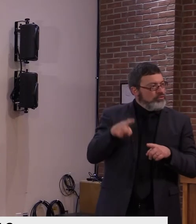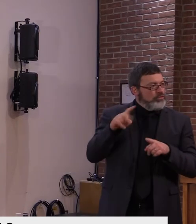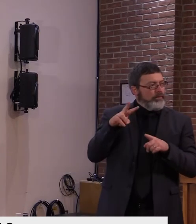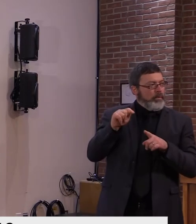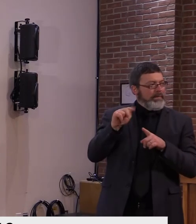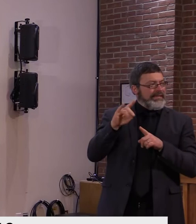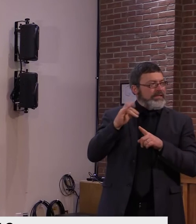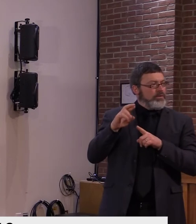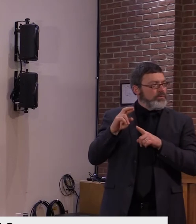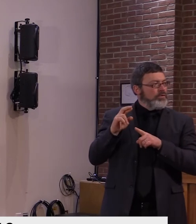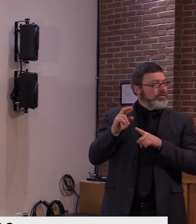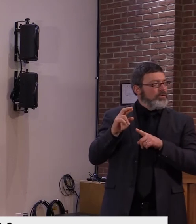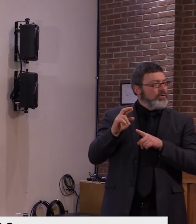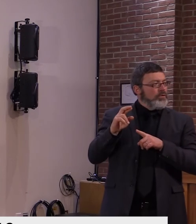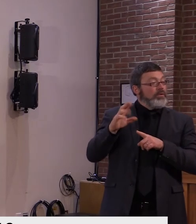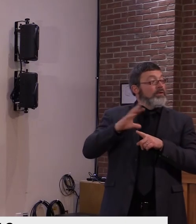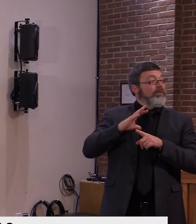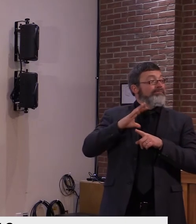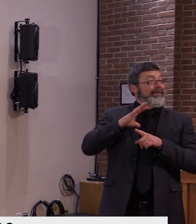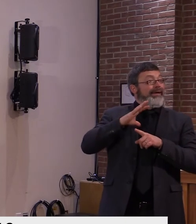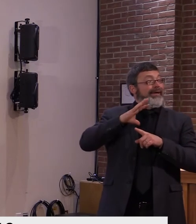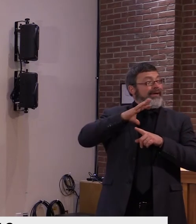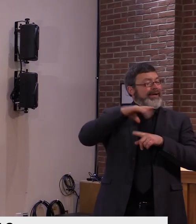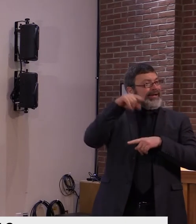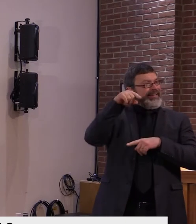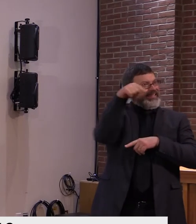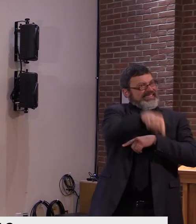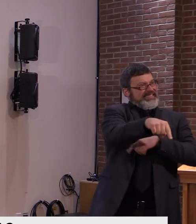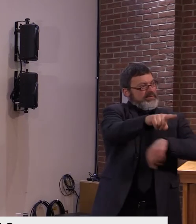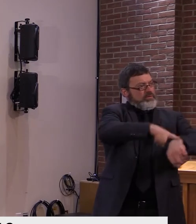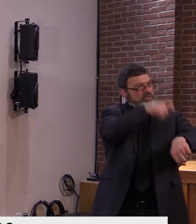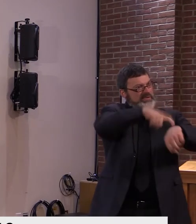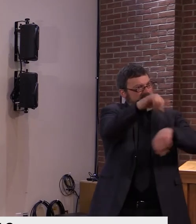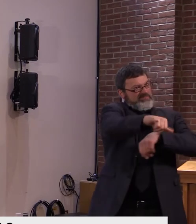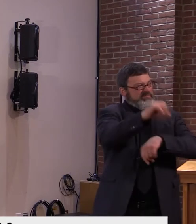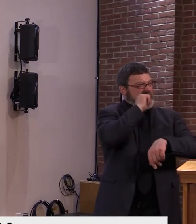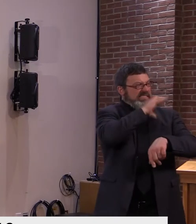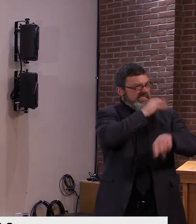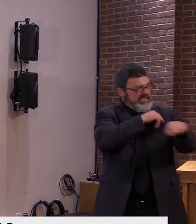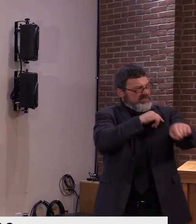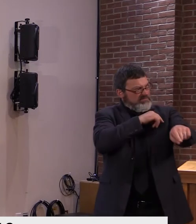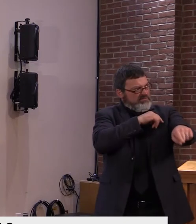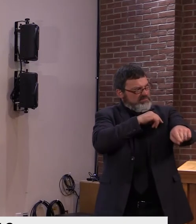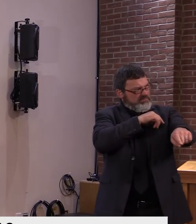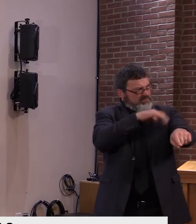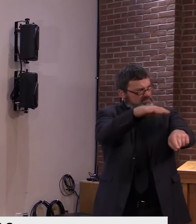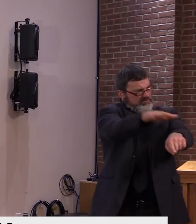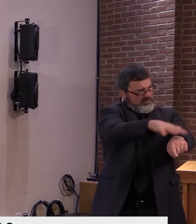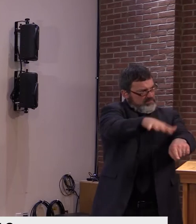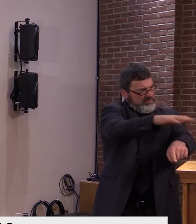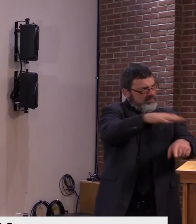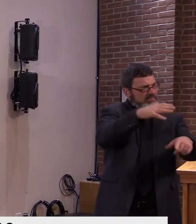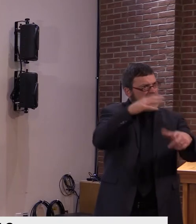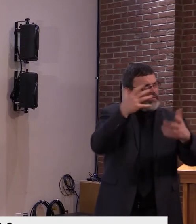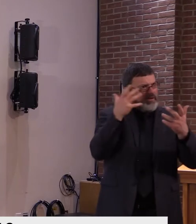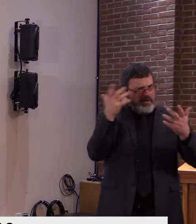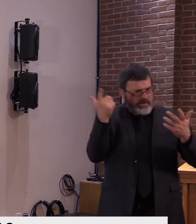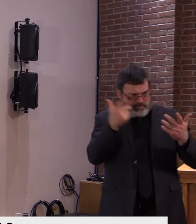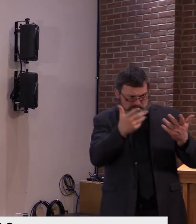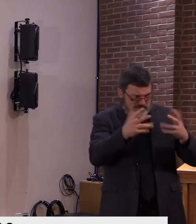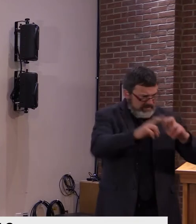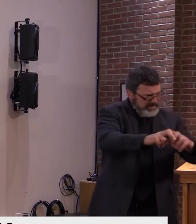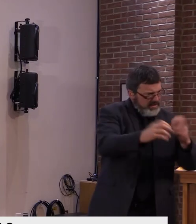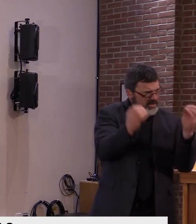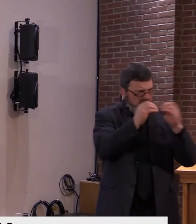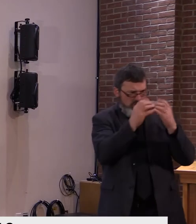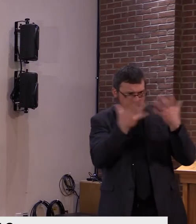you mentioned you're hoping to do. Sure. And I'll let Secretary Smith augment anything I say, but first of